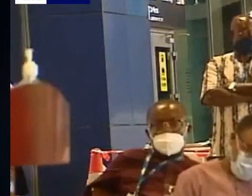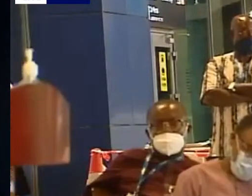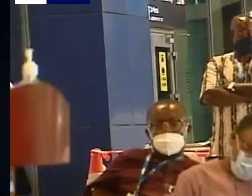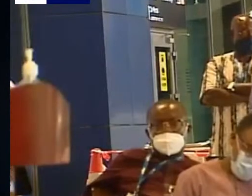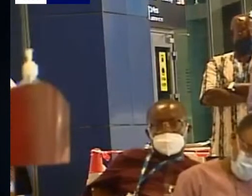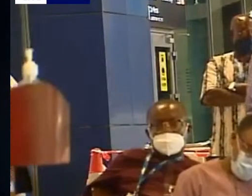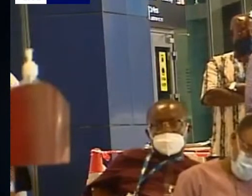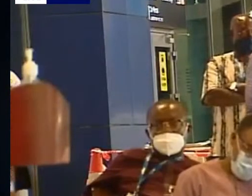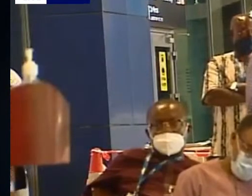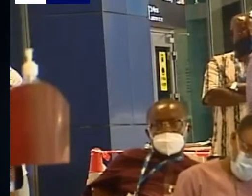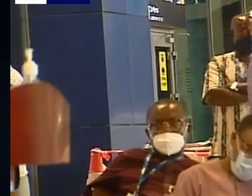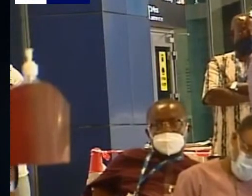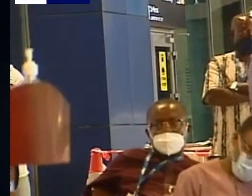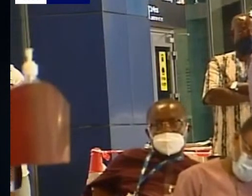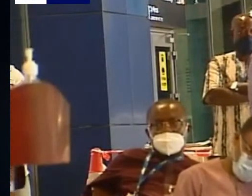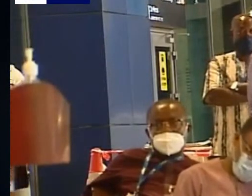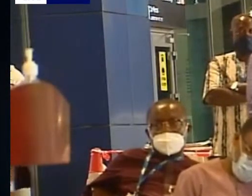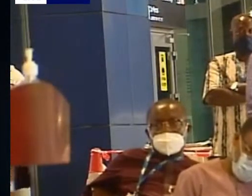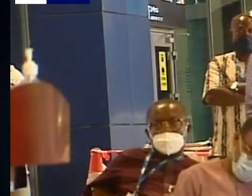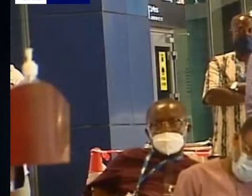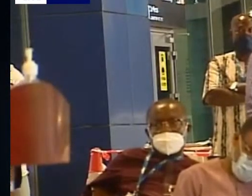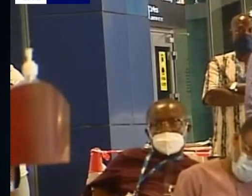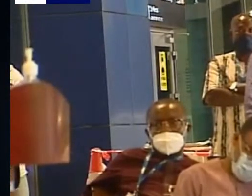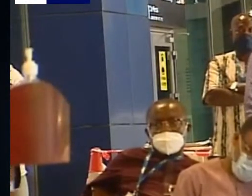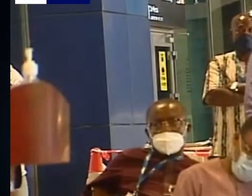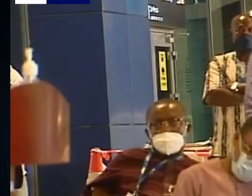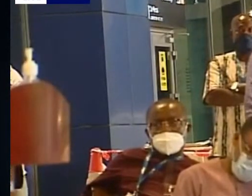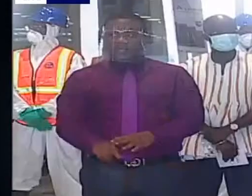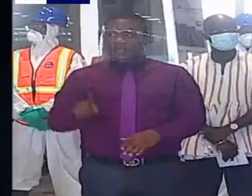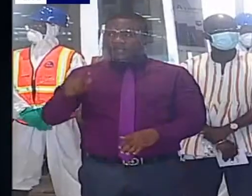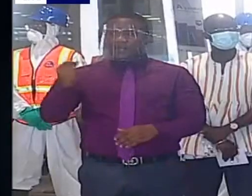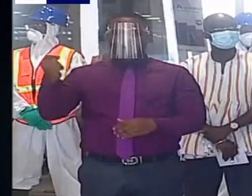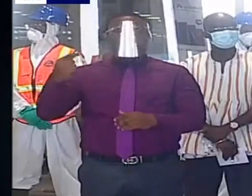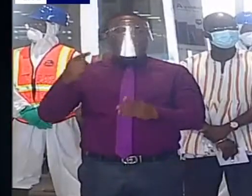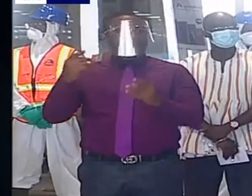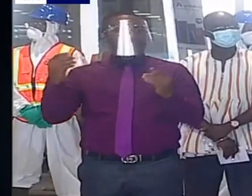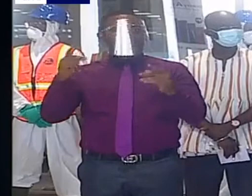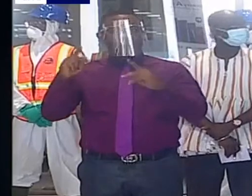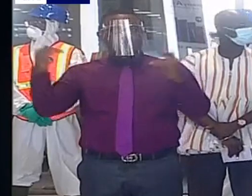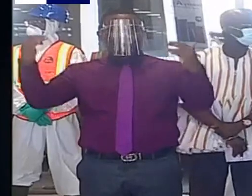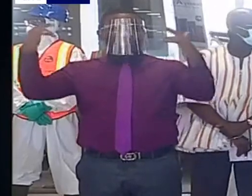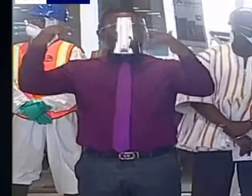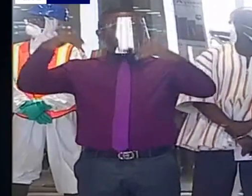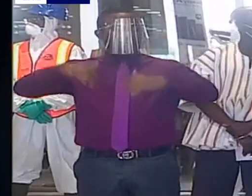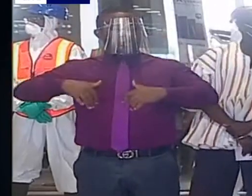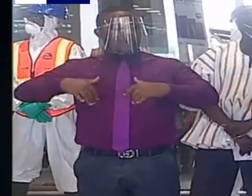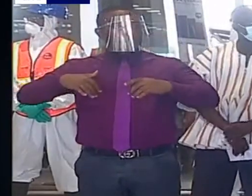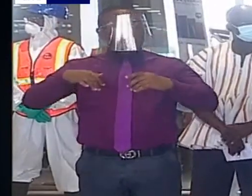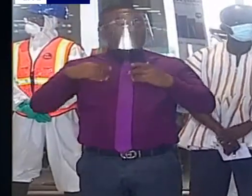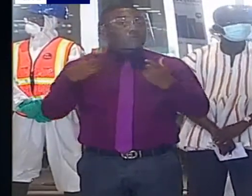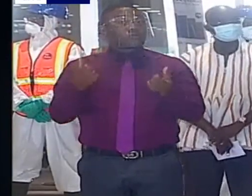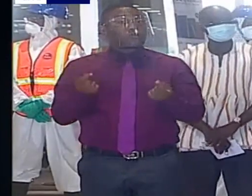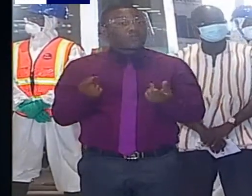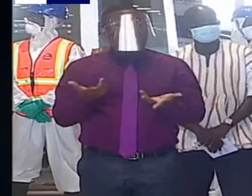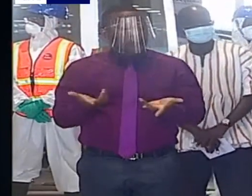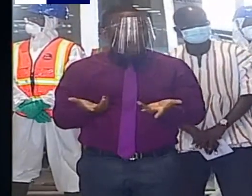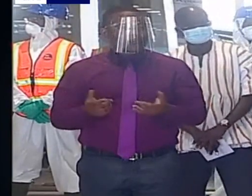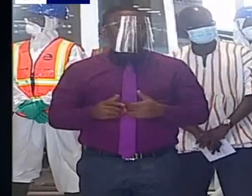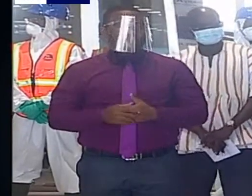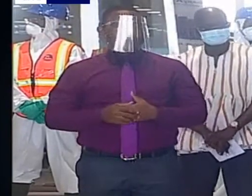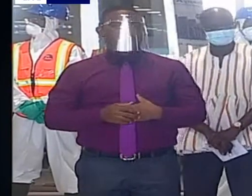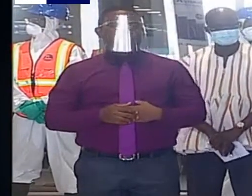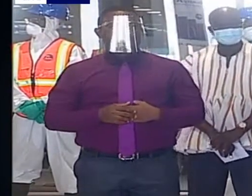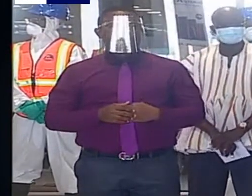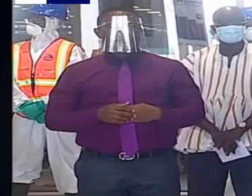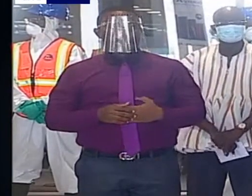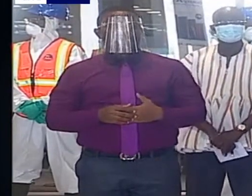Okay, thank you. I'll take the overflow question first. in putting the solution in